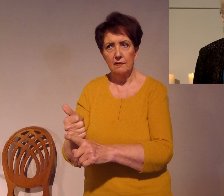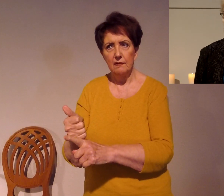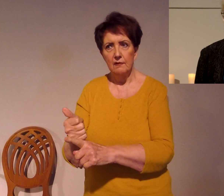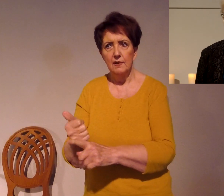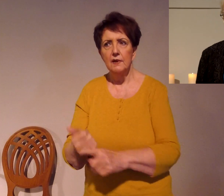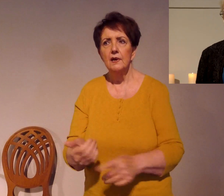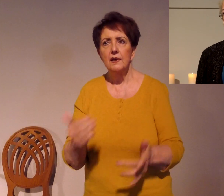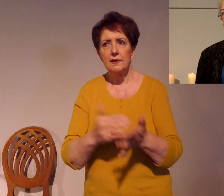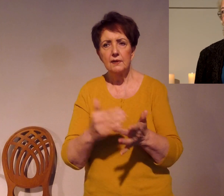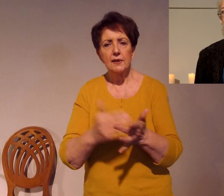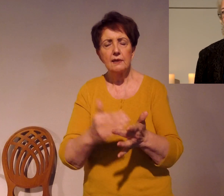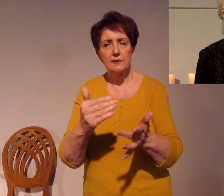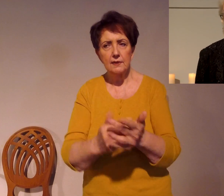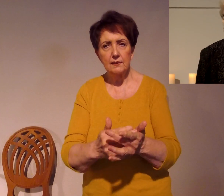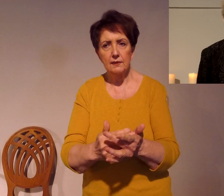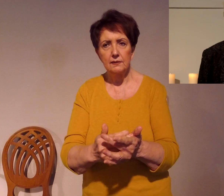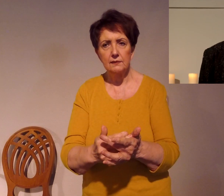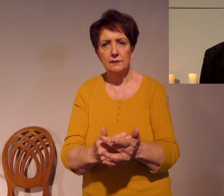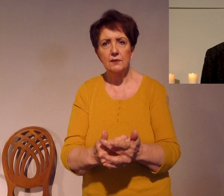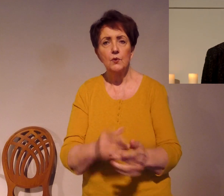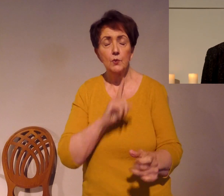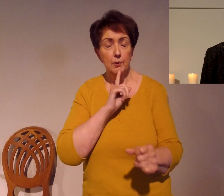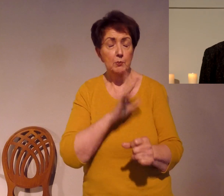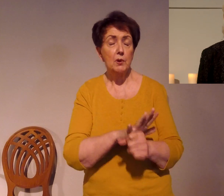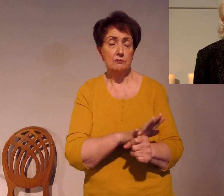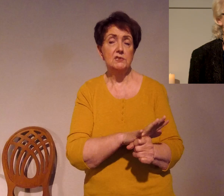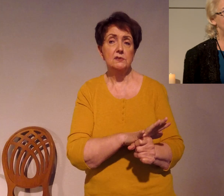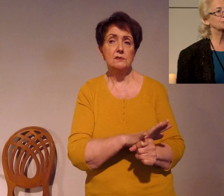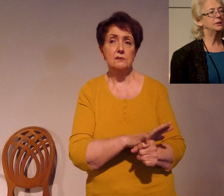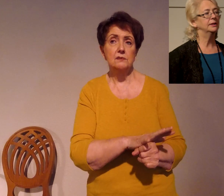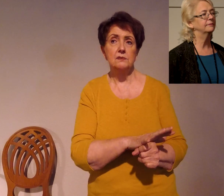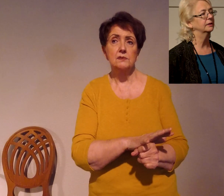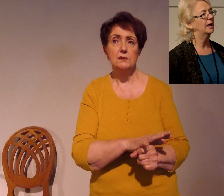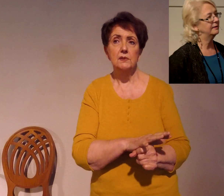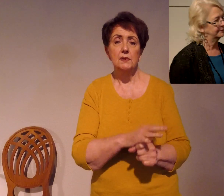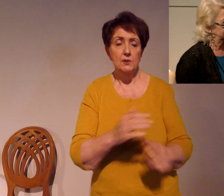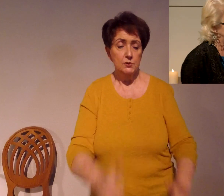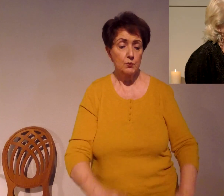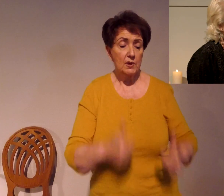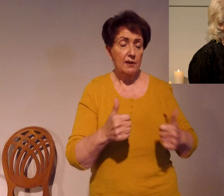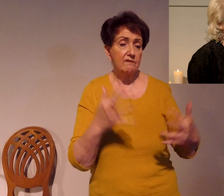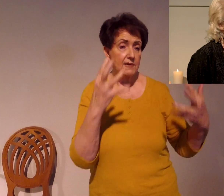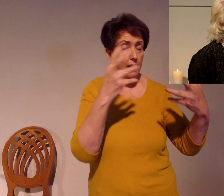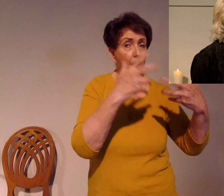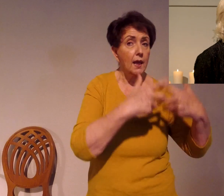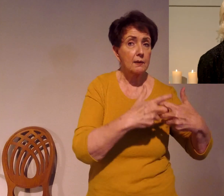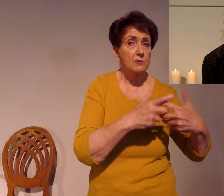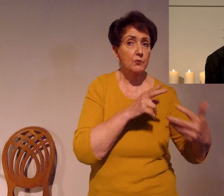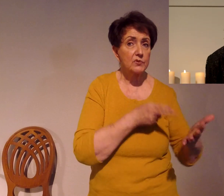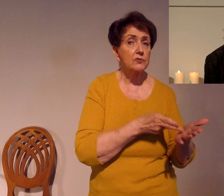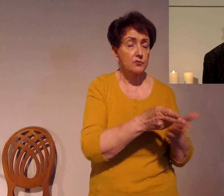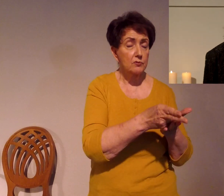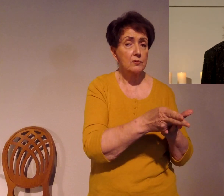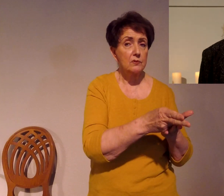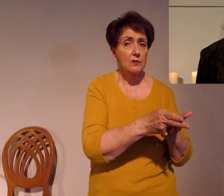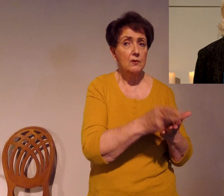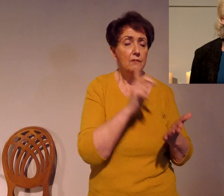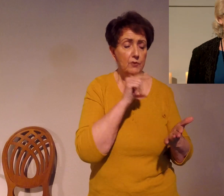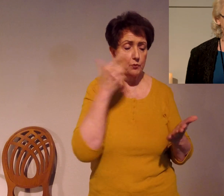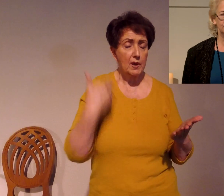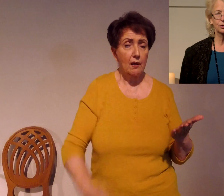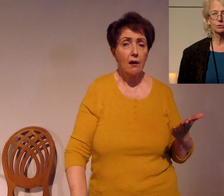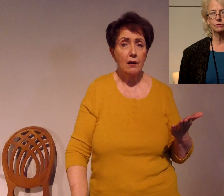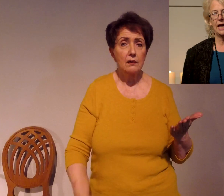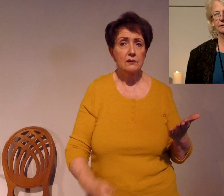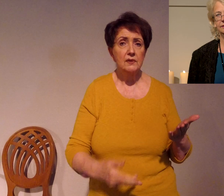Over and over and over again, we are promised that as we live in alignment with the truth of who we are, the truth